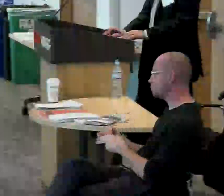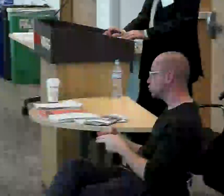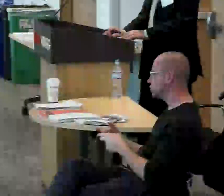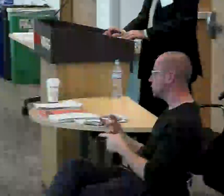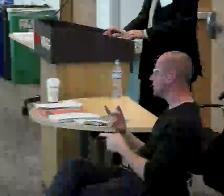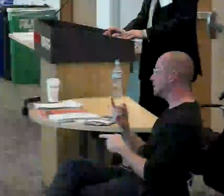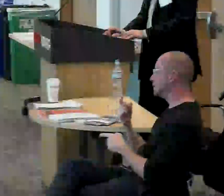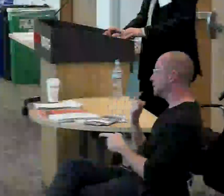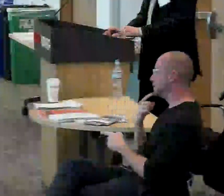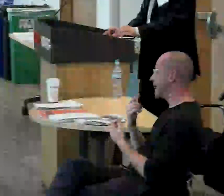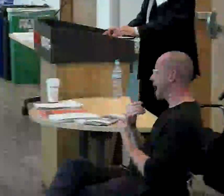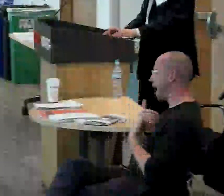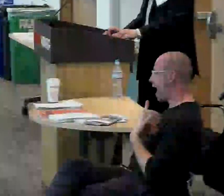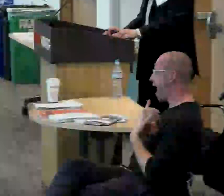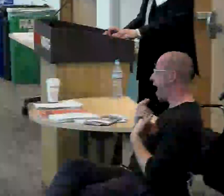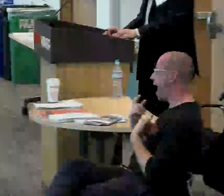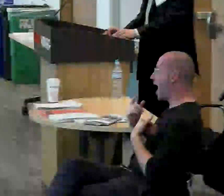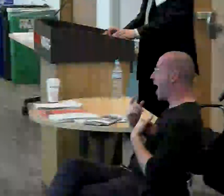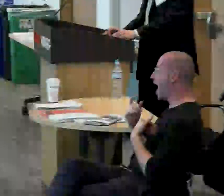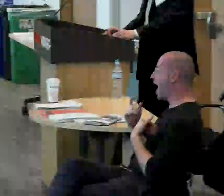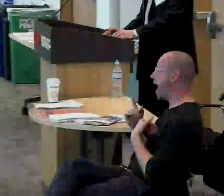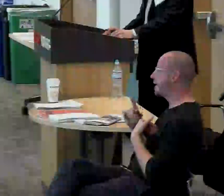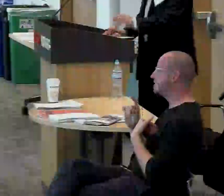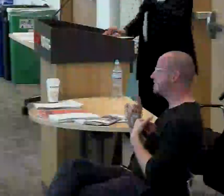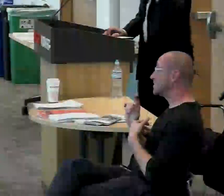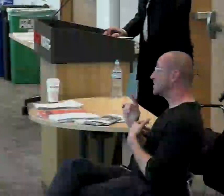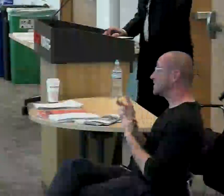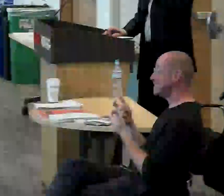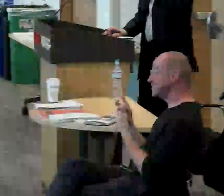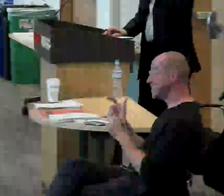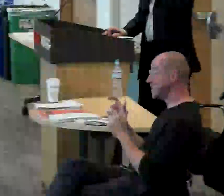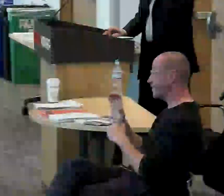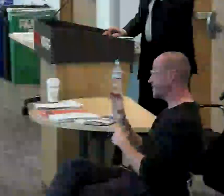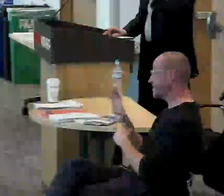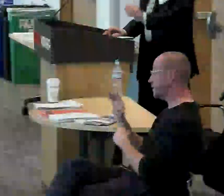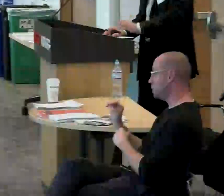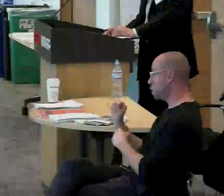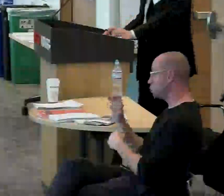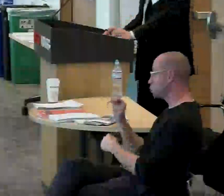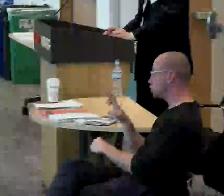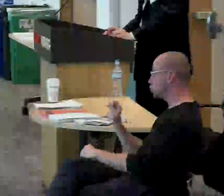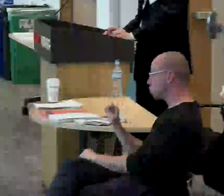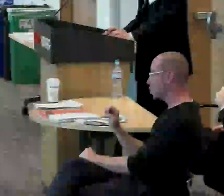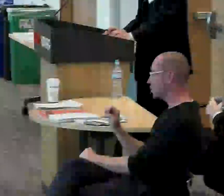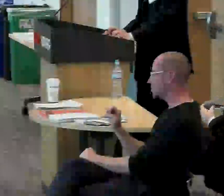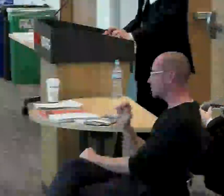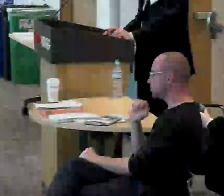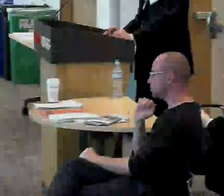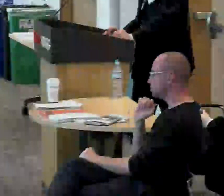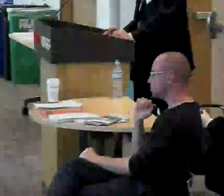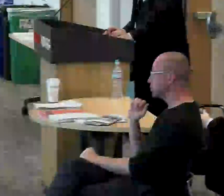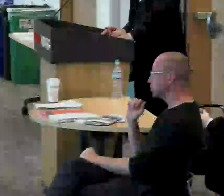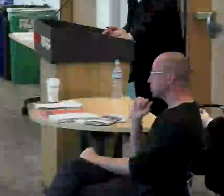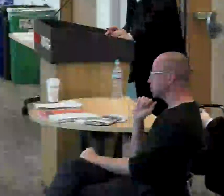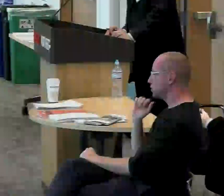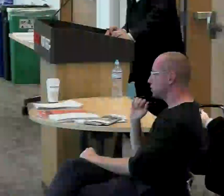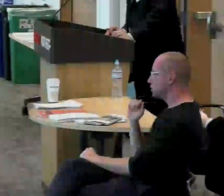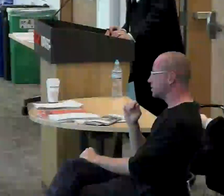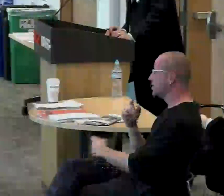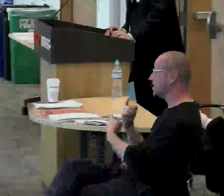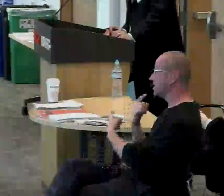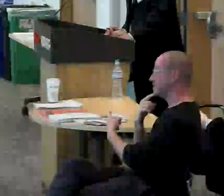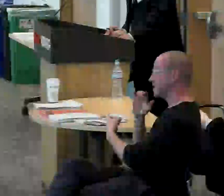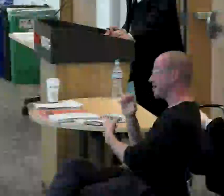has a pretty significant CBO score, so I'm not holding my breath on those. And that's to expand